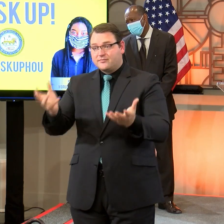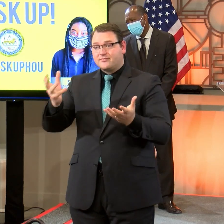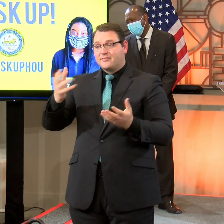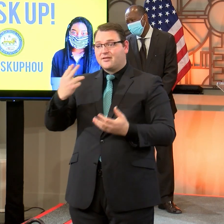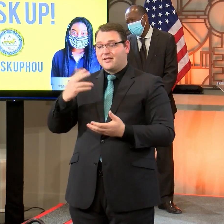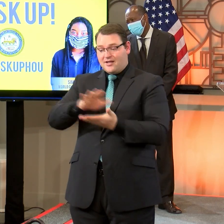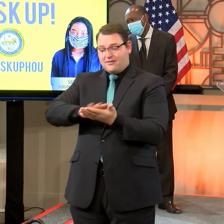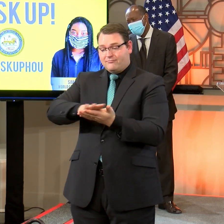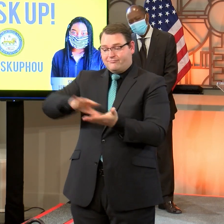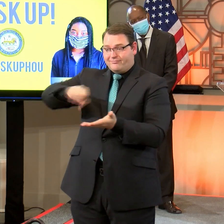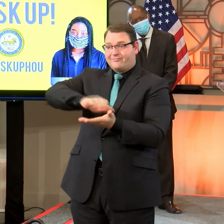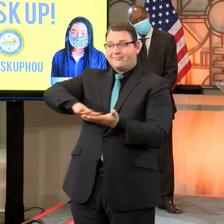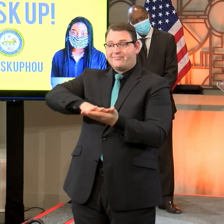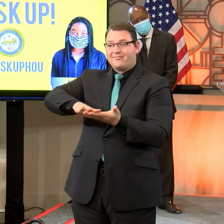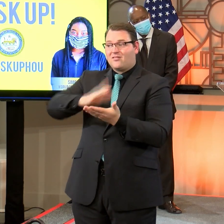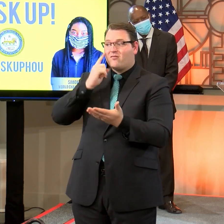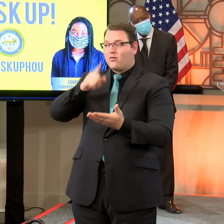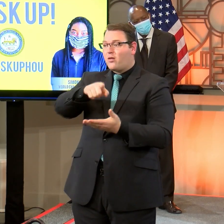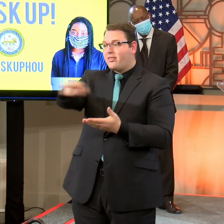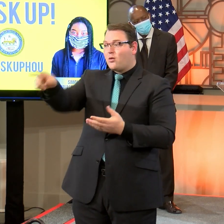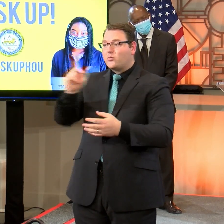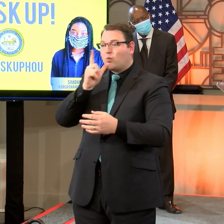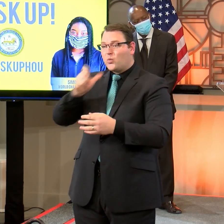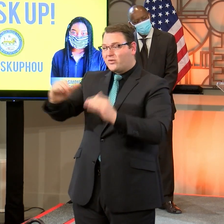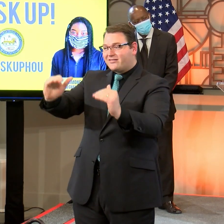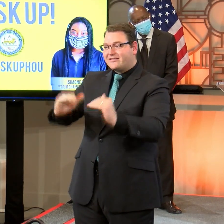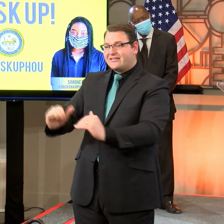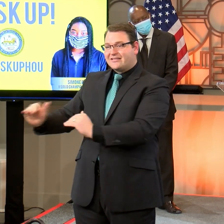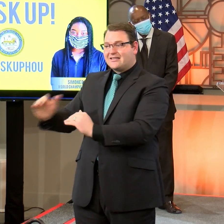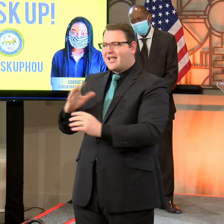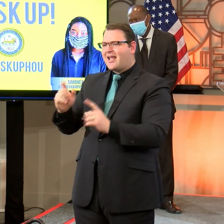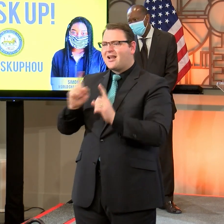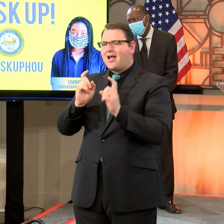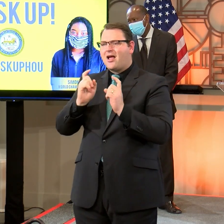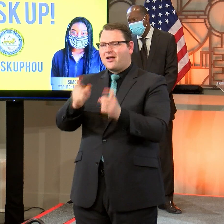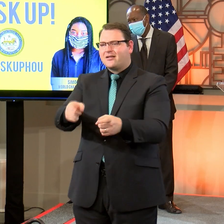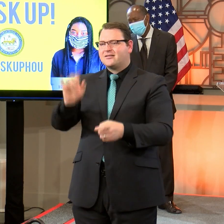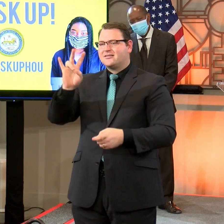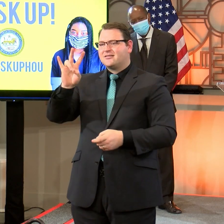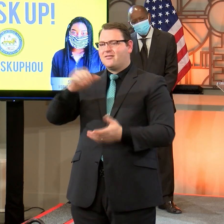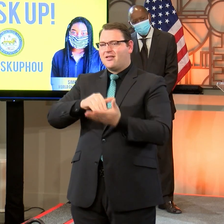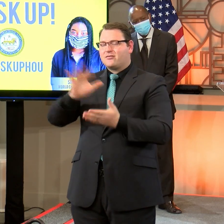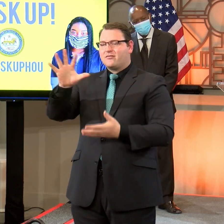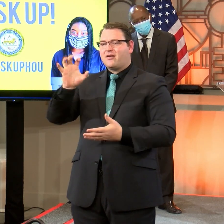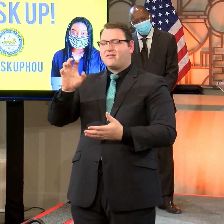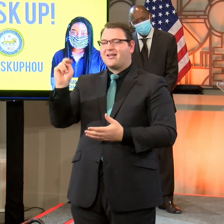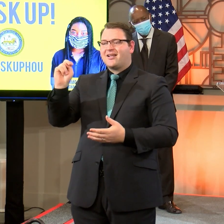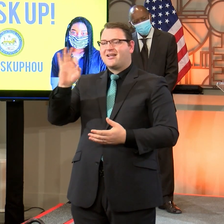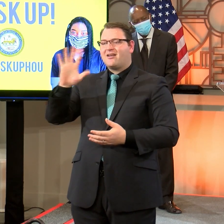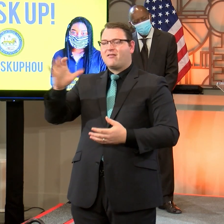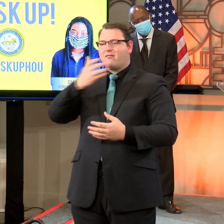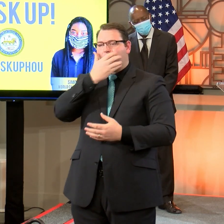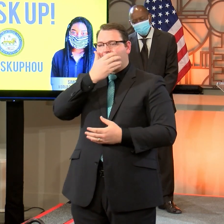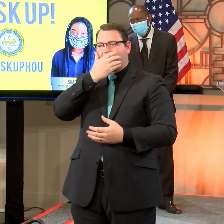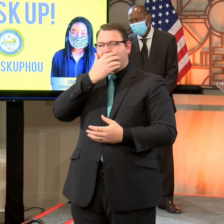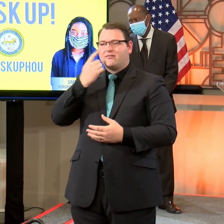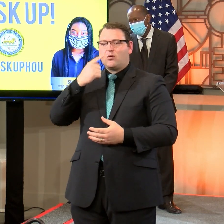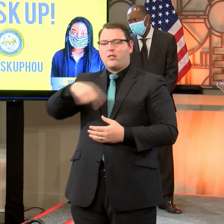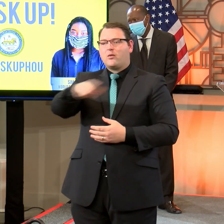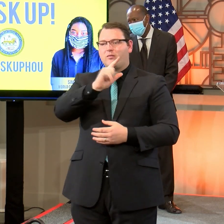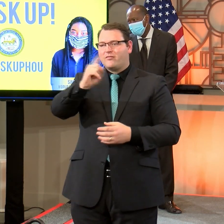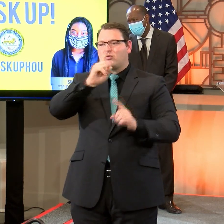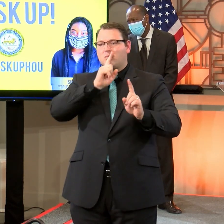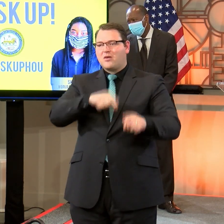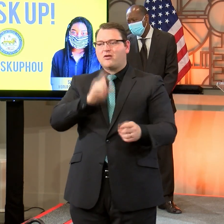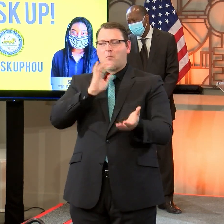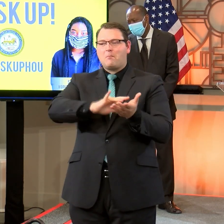people in the at-risk communities, but he's also providing to the city of Houston 7,500 N95 masks for our medical first responders, and that